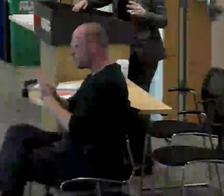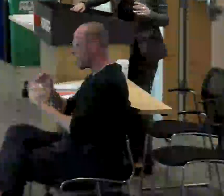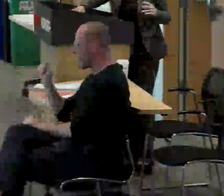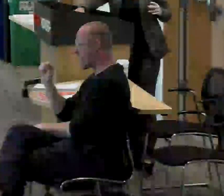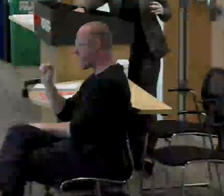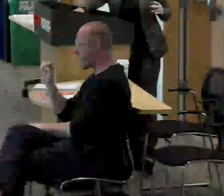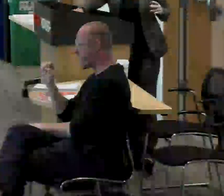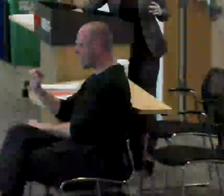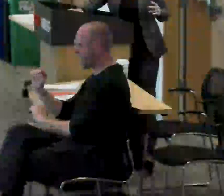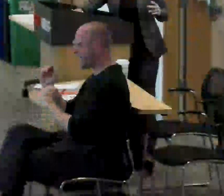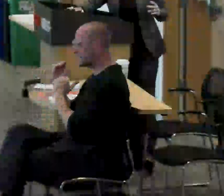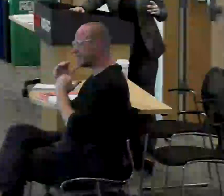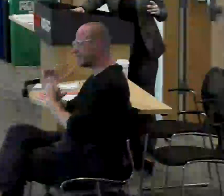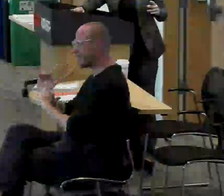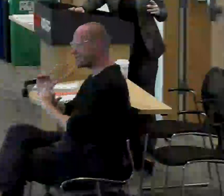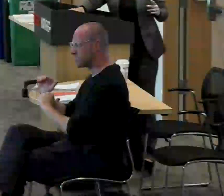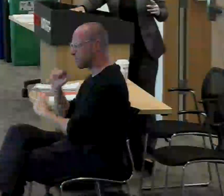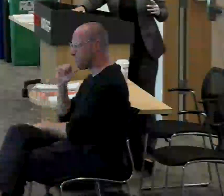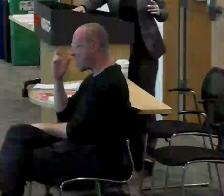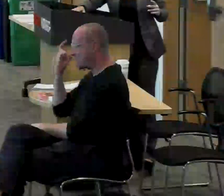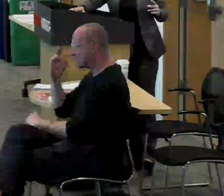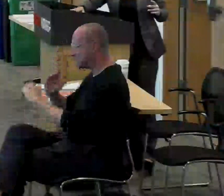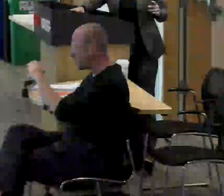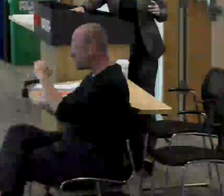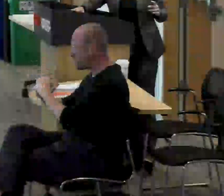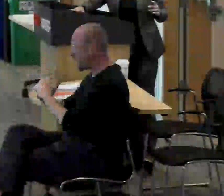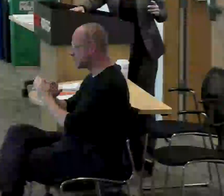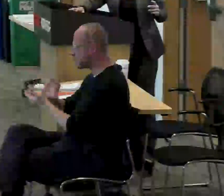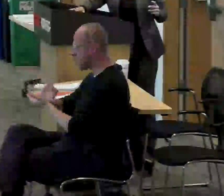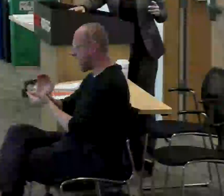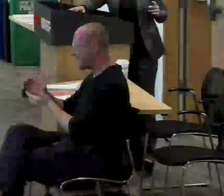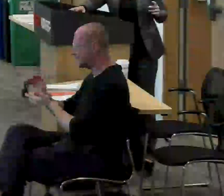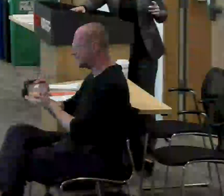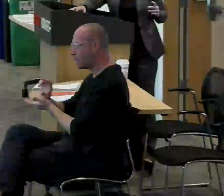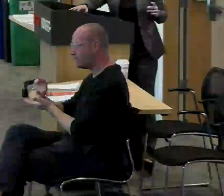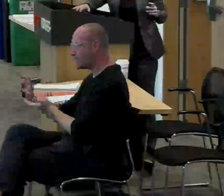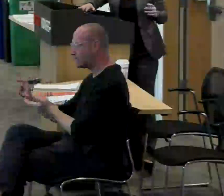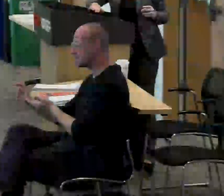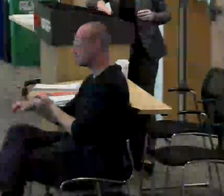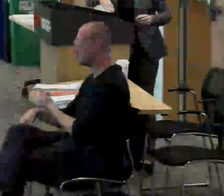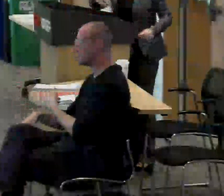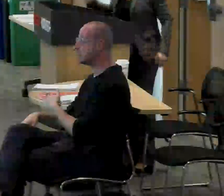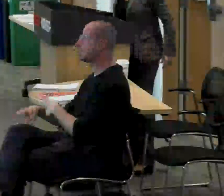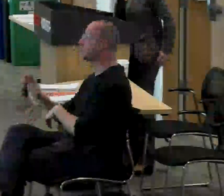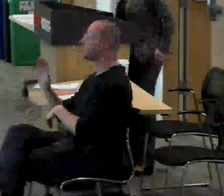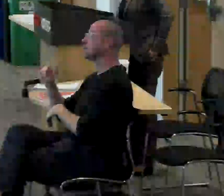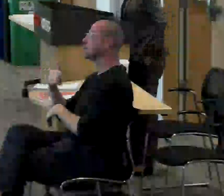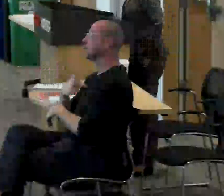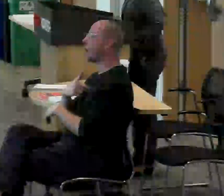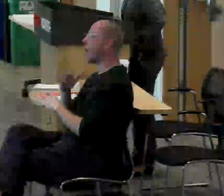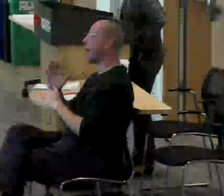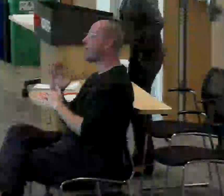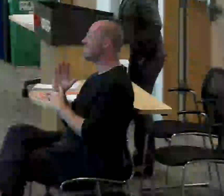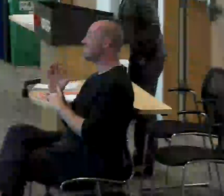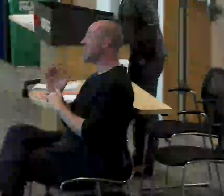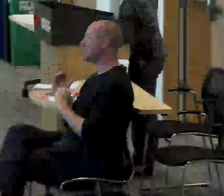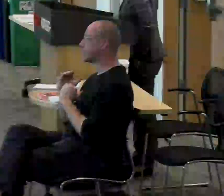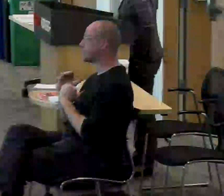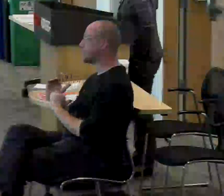decades. So I've got 5 minutes. Let me tell you where we are here in